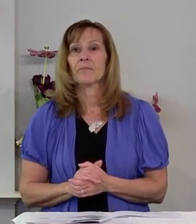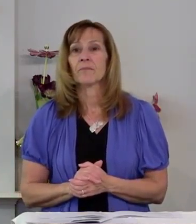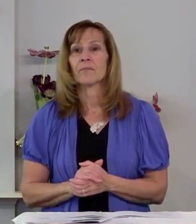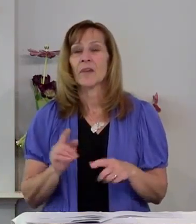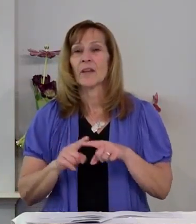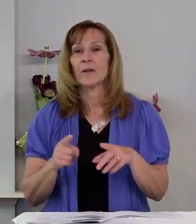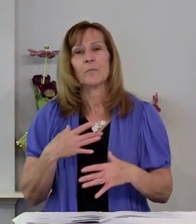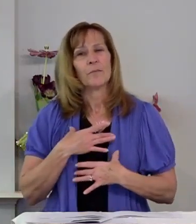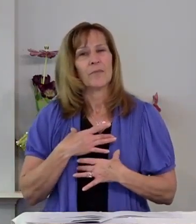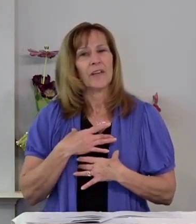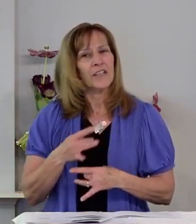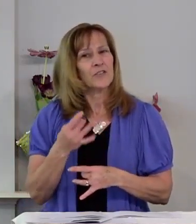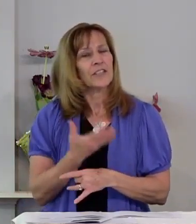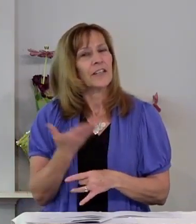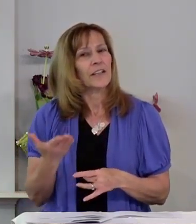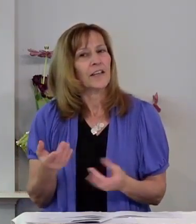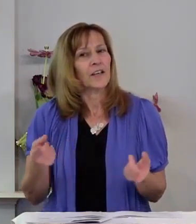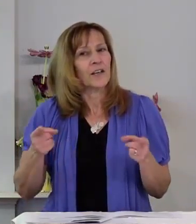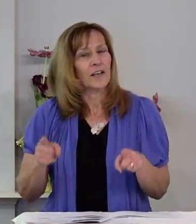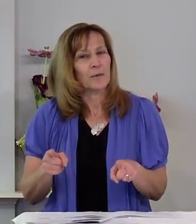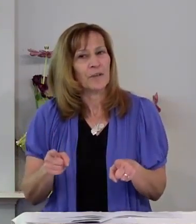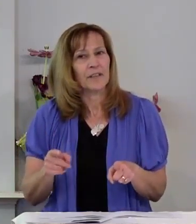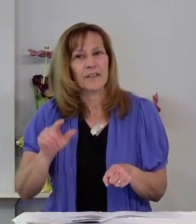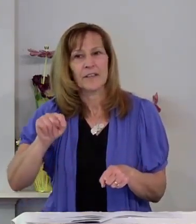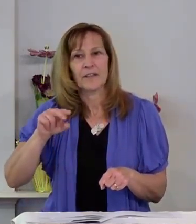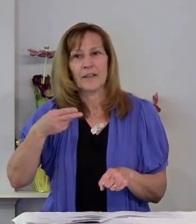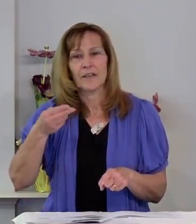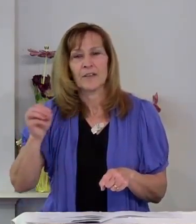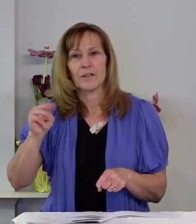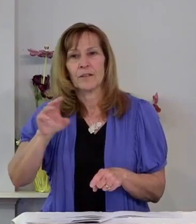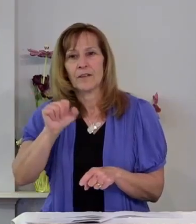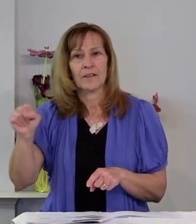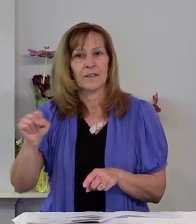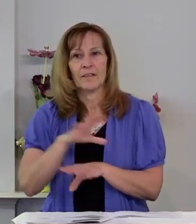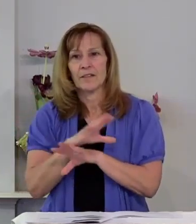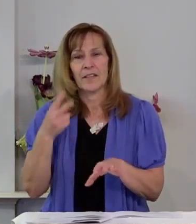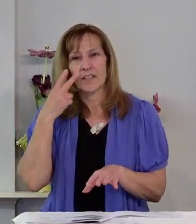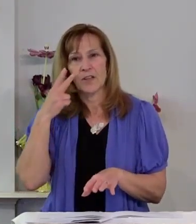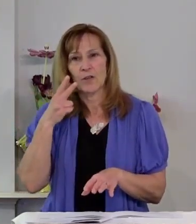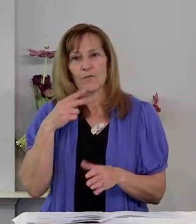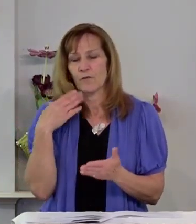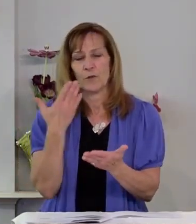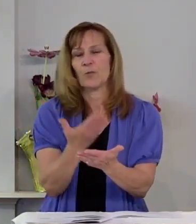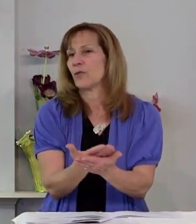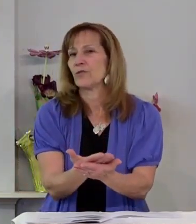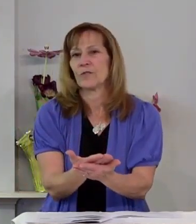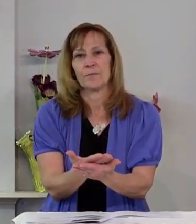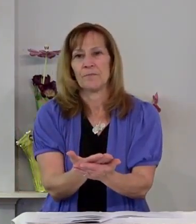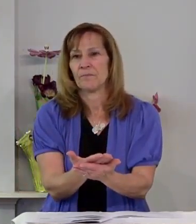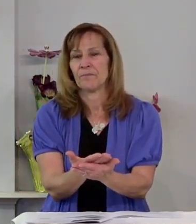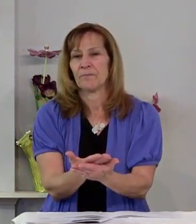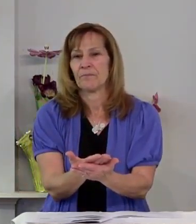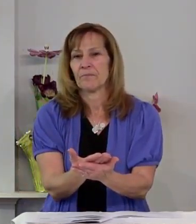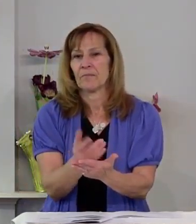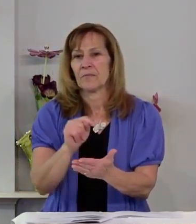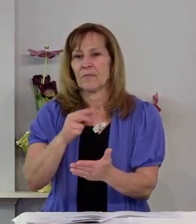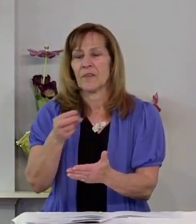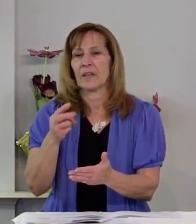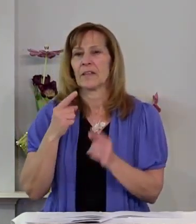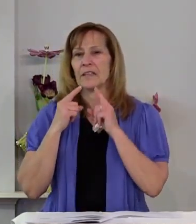But the interesting thing is, Thomas does not look for the proof. He